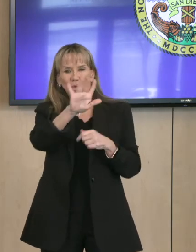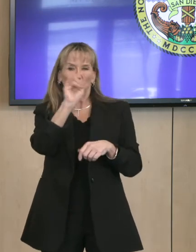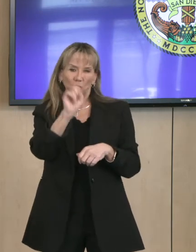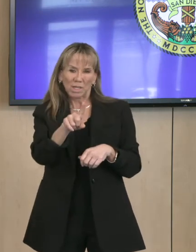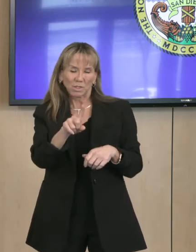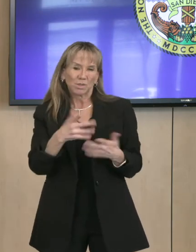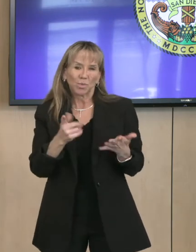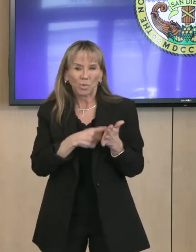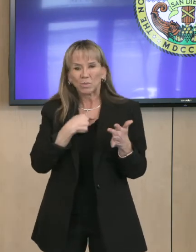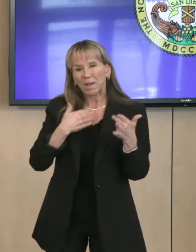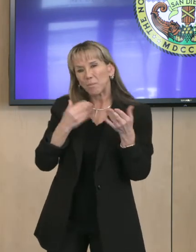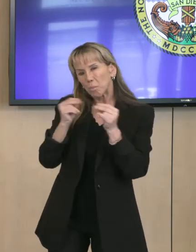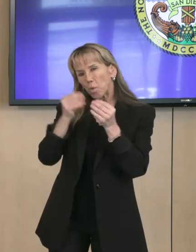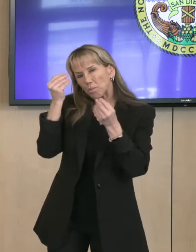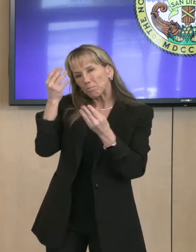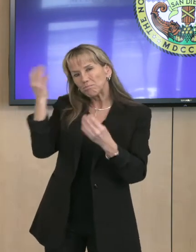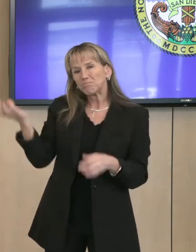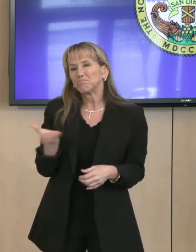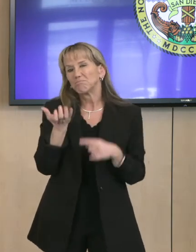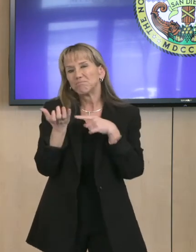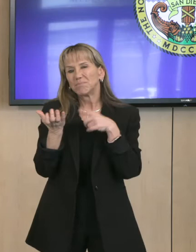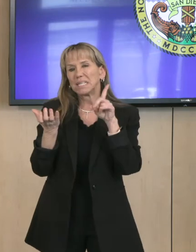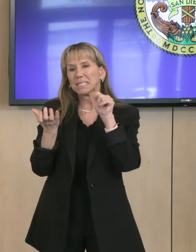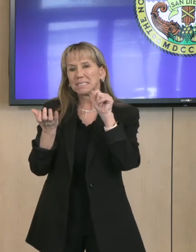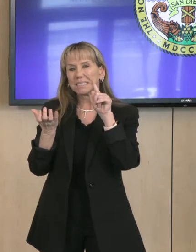we have more data.